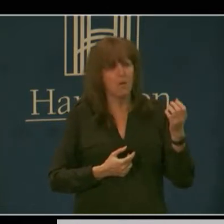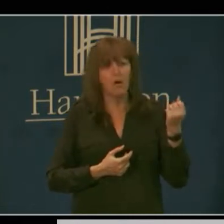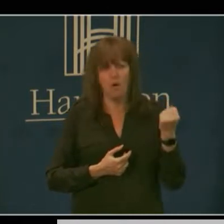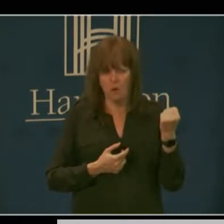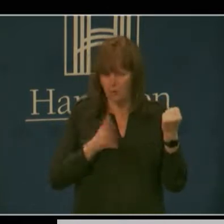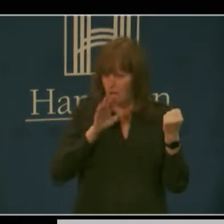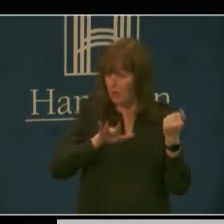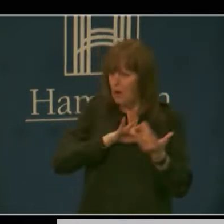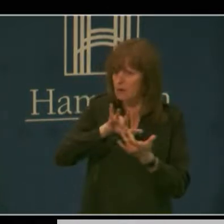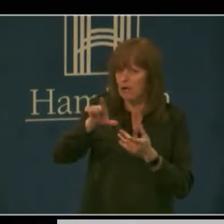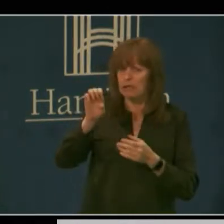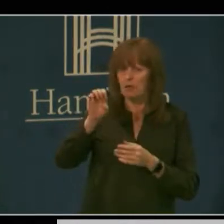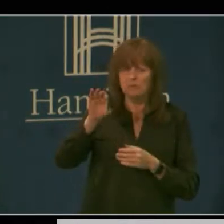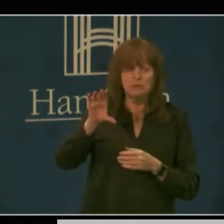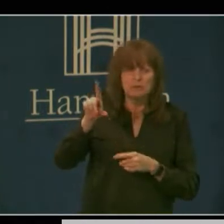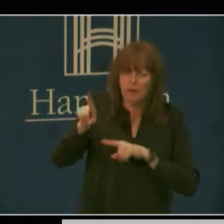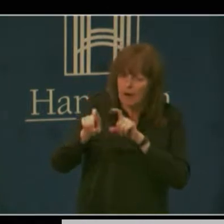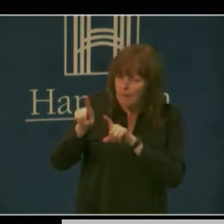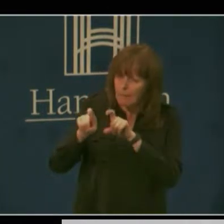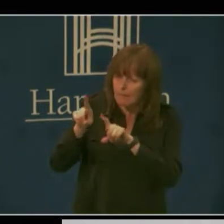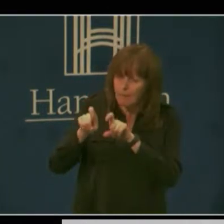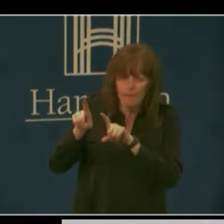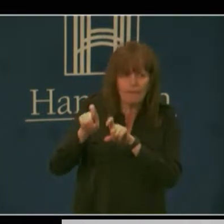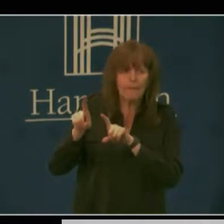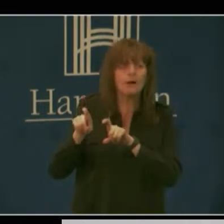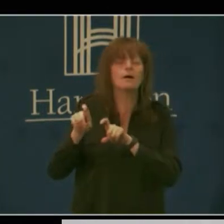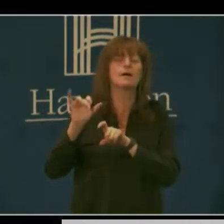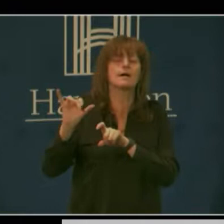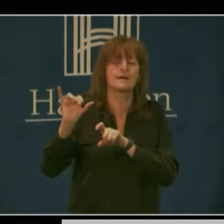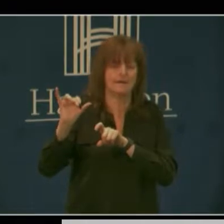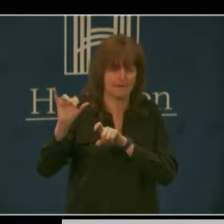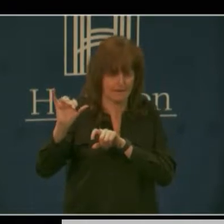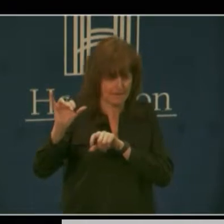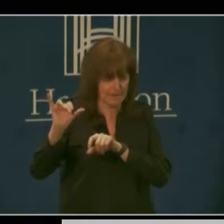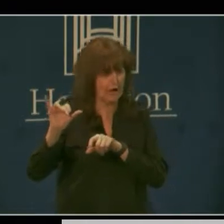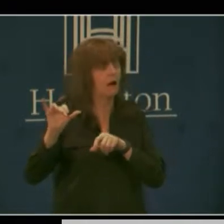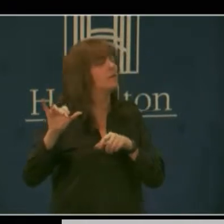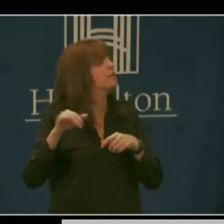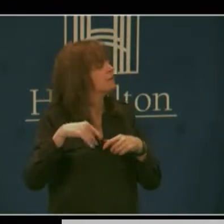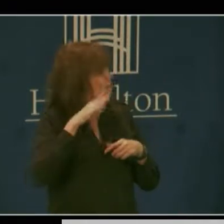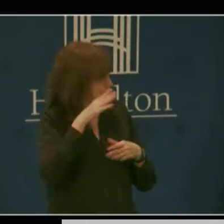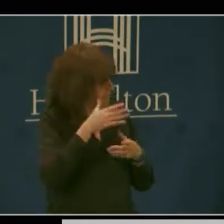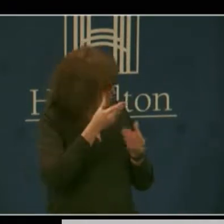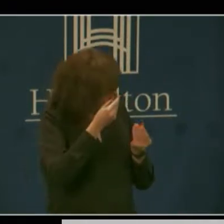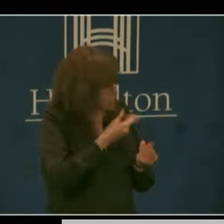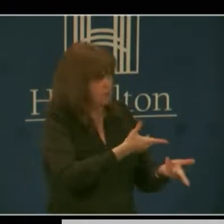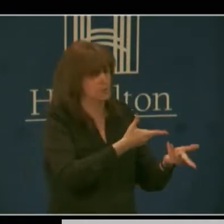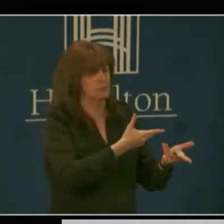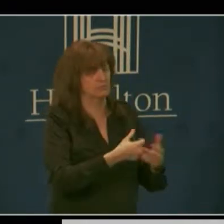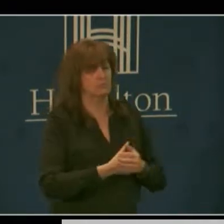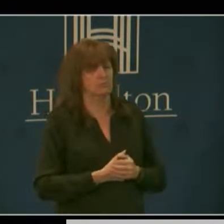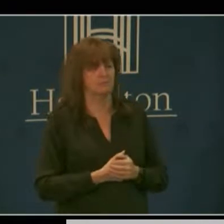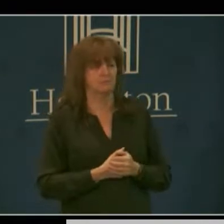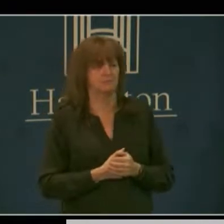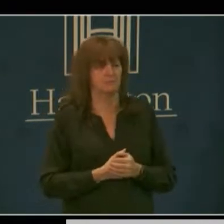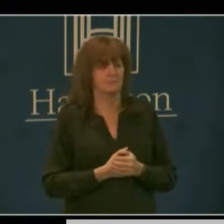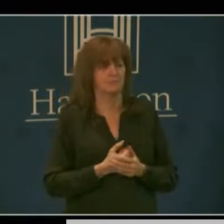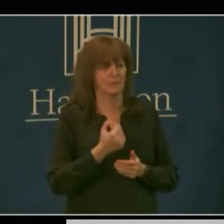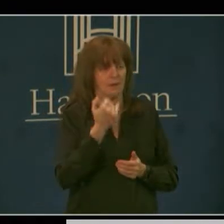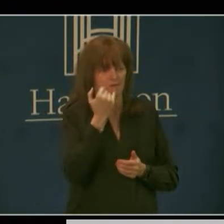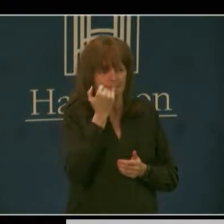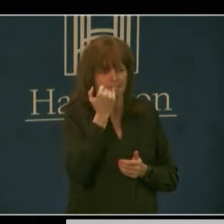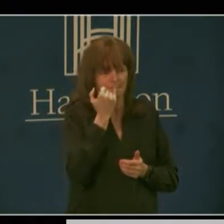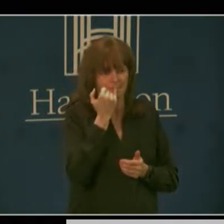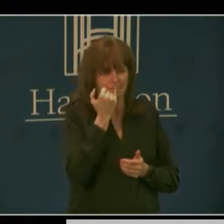Emergency Operations Center individual and get an answer as quickly as humanly possible to our constituents out there. So in